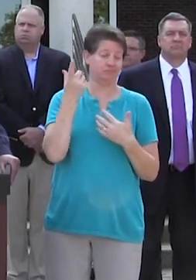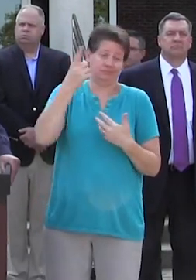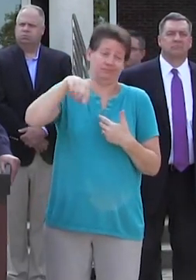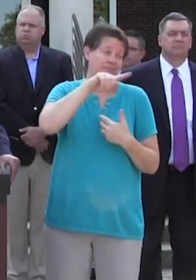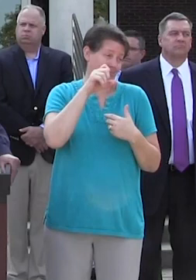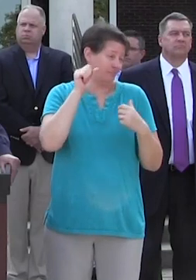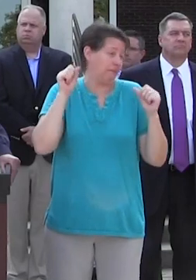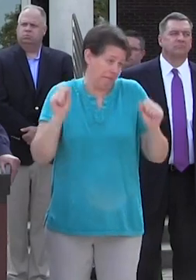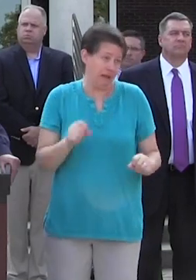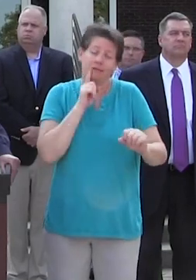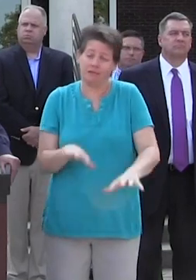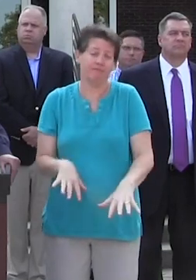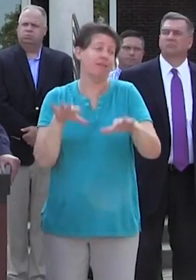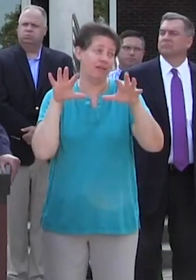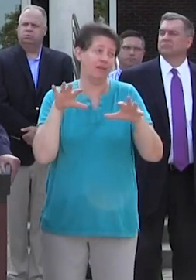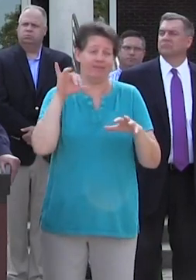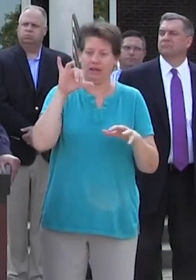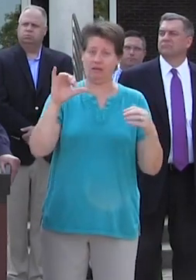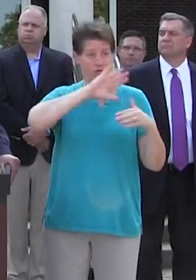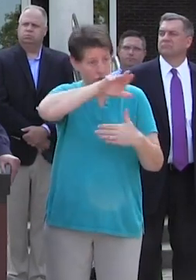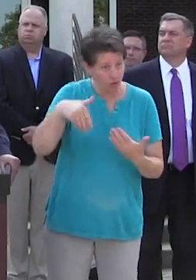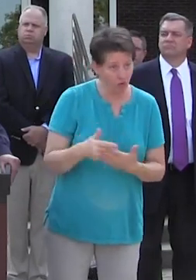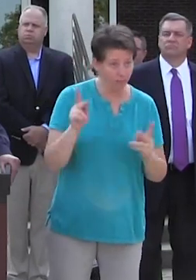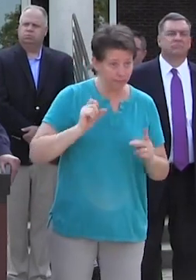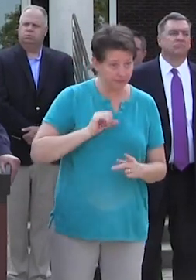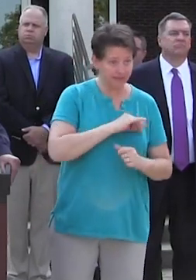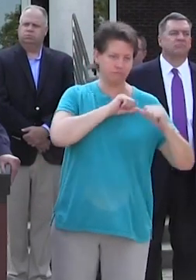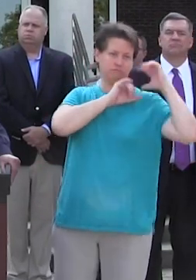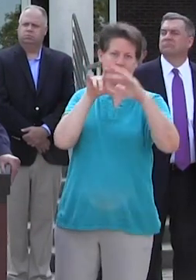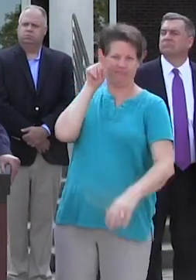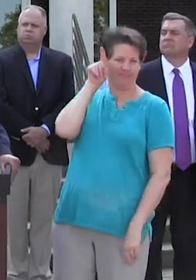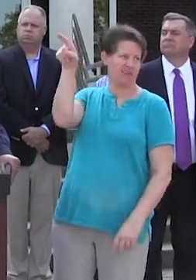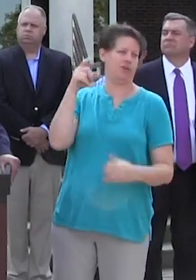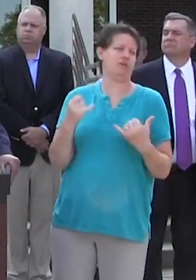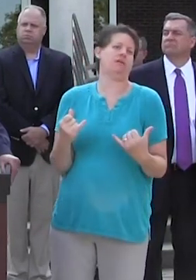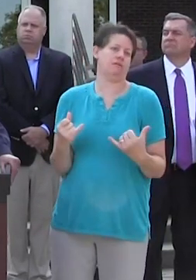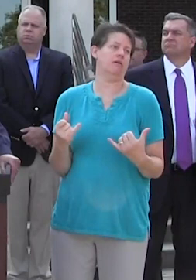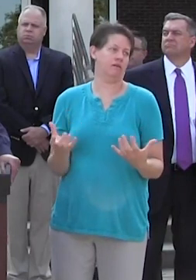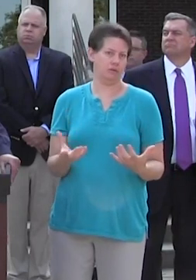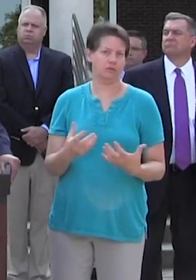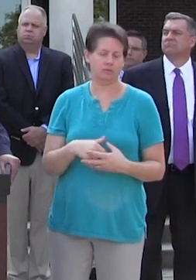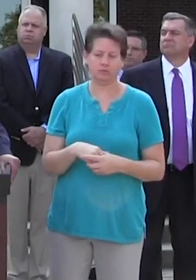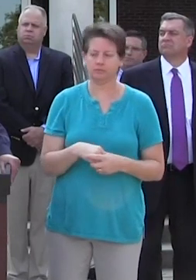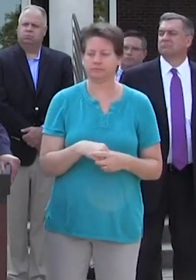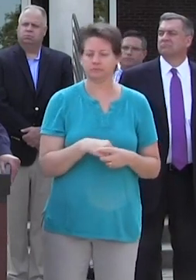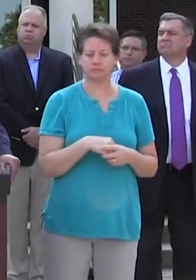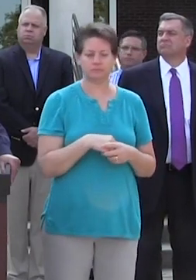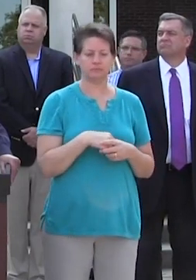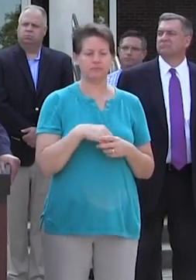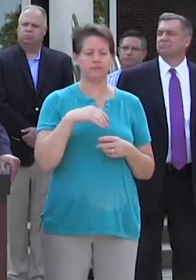to flooding. And that's where all of our personnel are now. And if you can go on